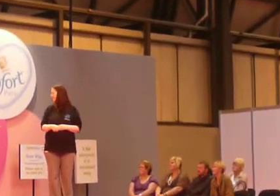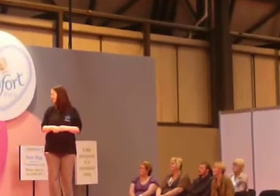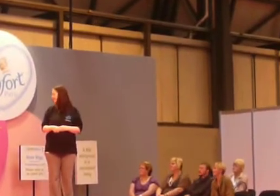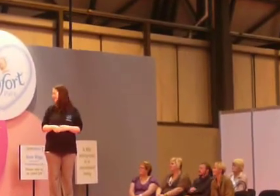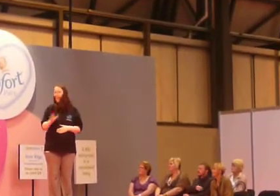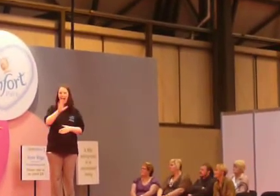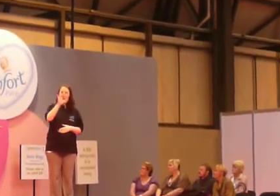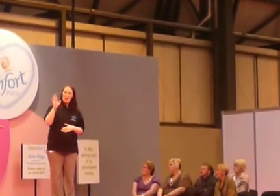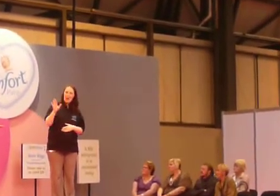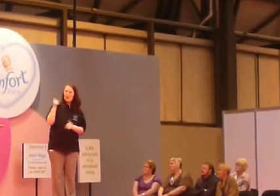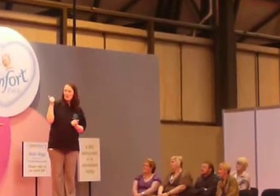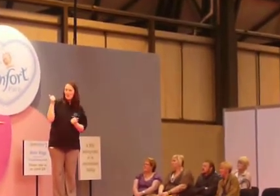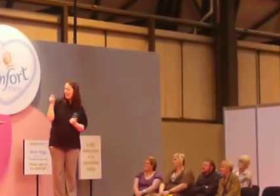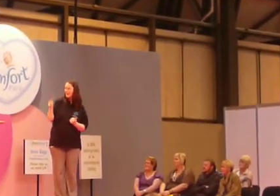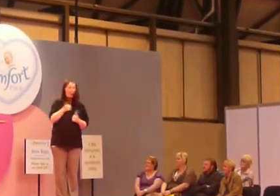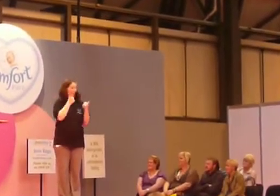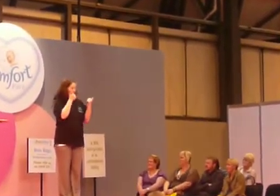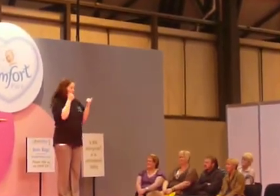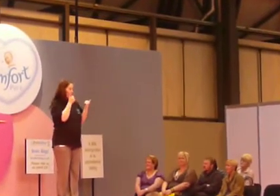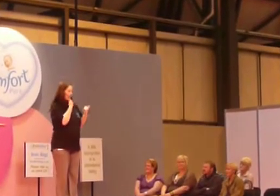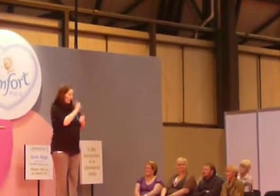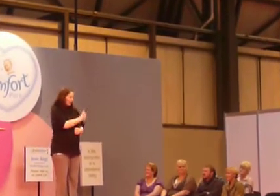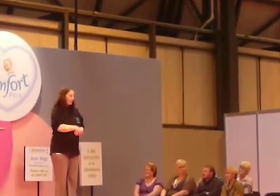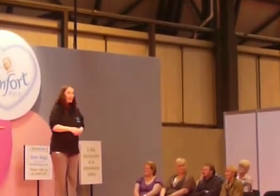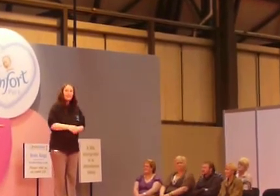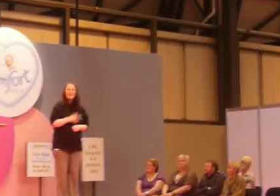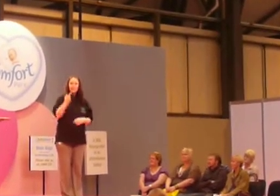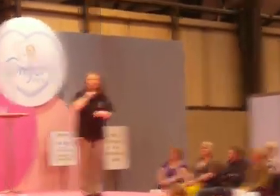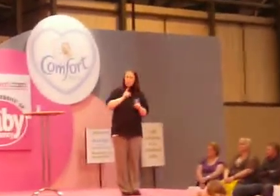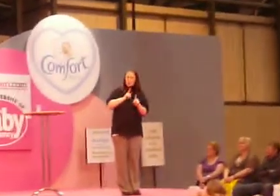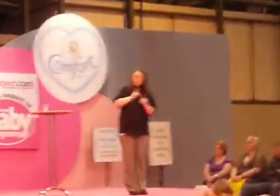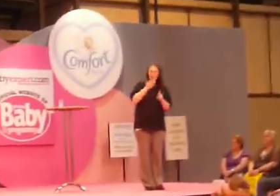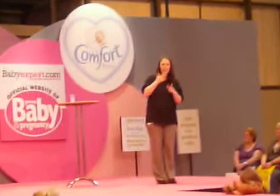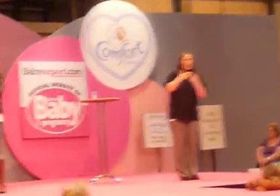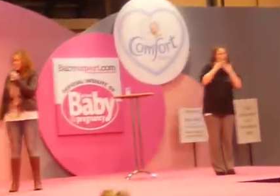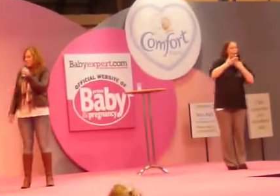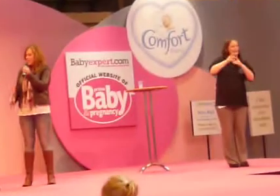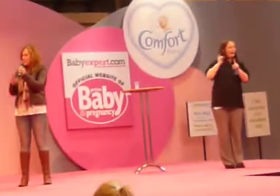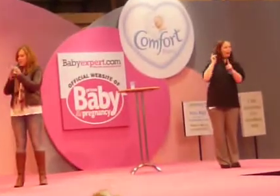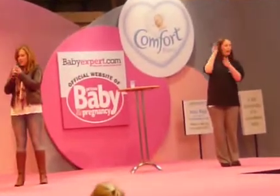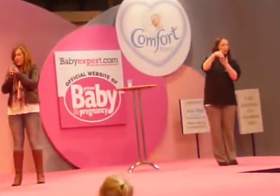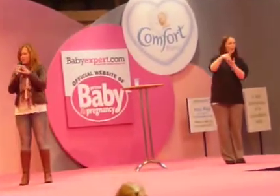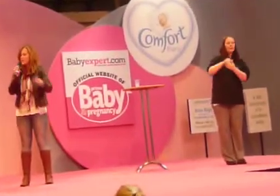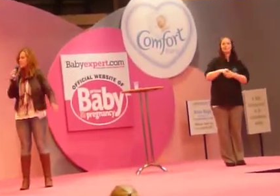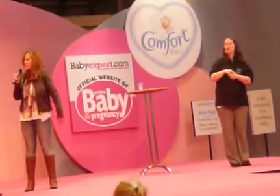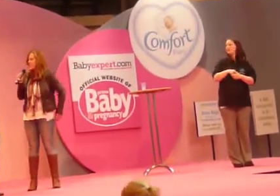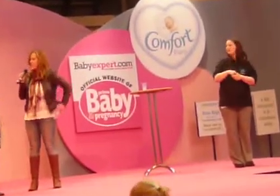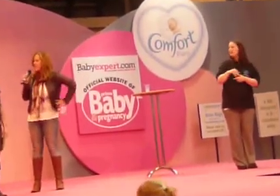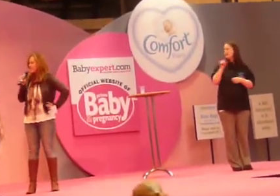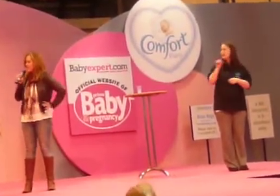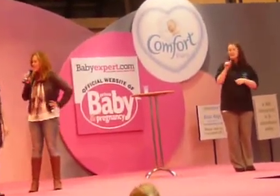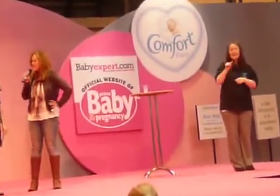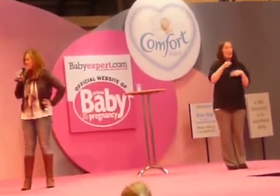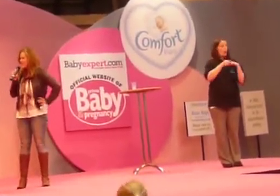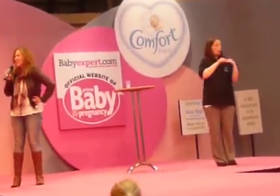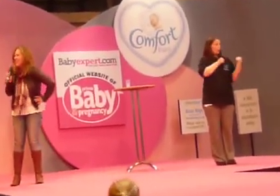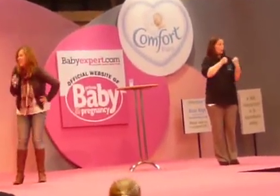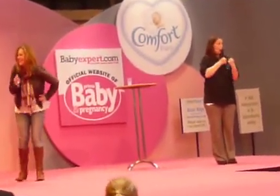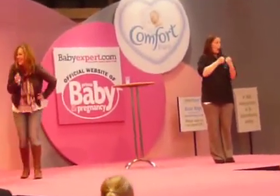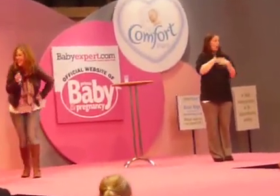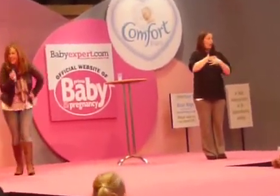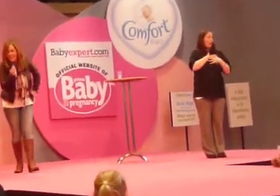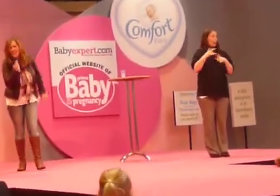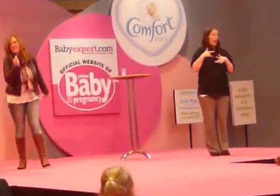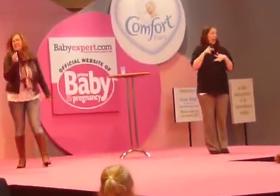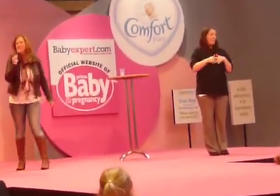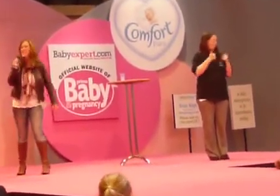How you doing? All right, how are you? Oh, very well, thank you. You've come up from Reading this morning, haven't you? The husband's driving. Oh, good, good, good.